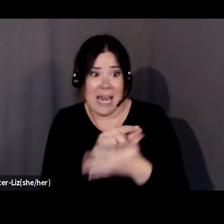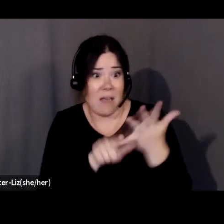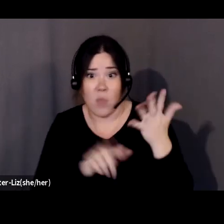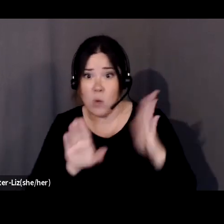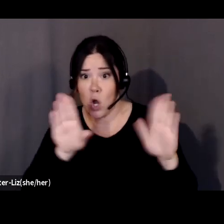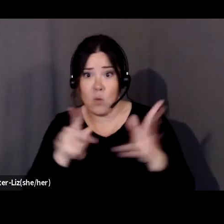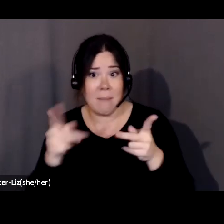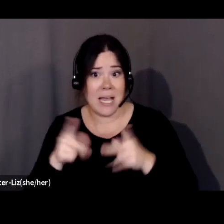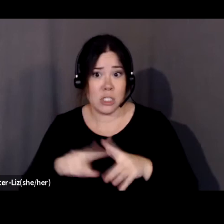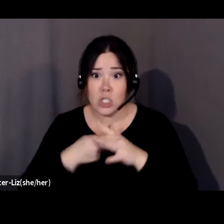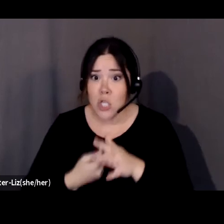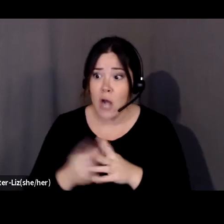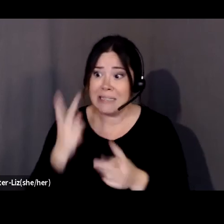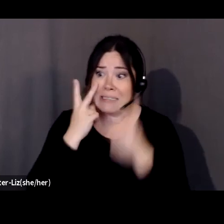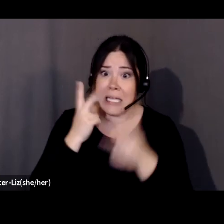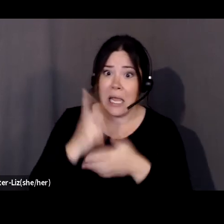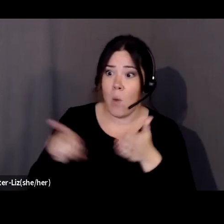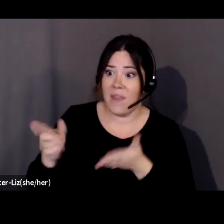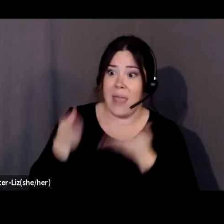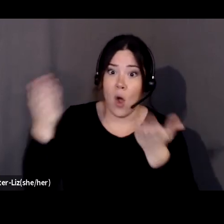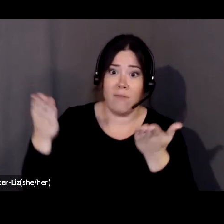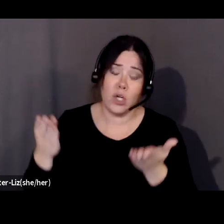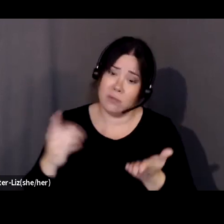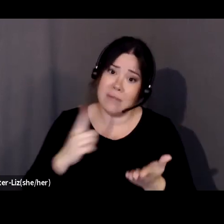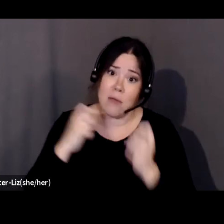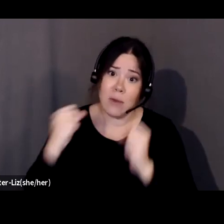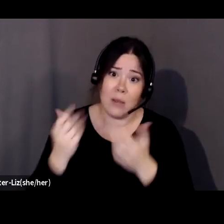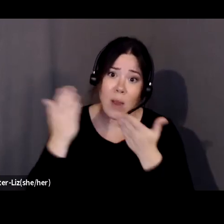start and just seeing kind of what they have to offer. I highly recommend.